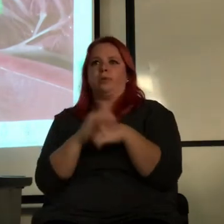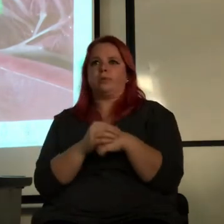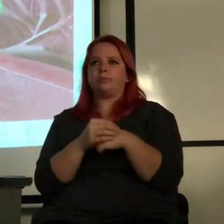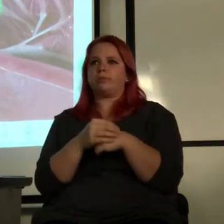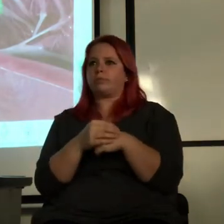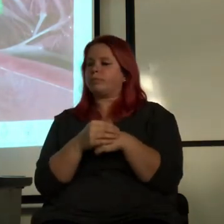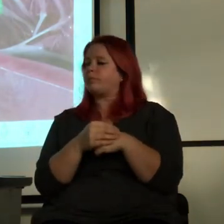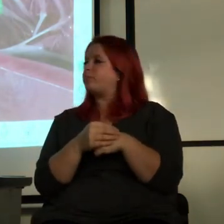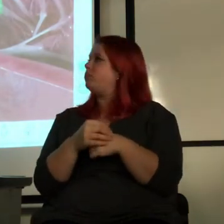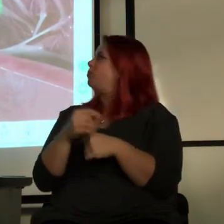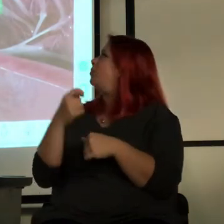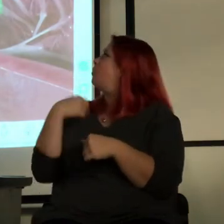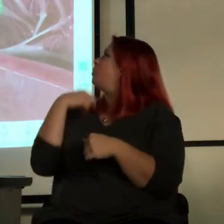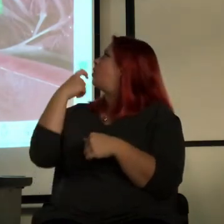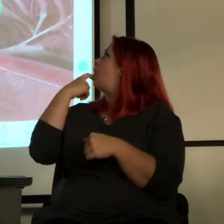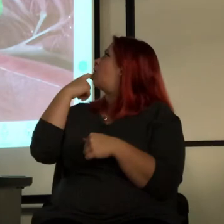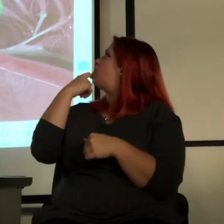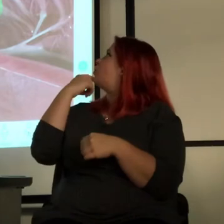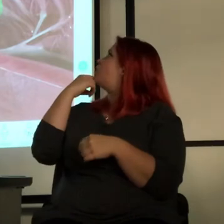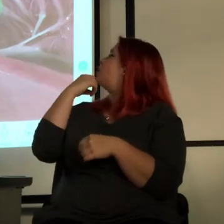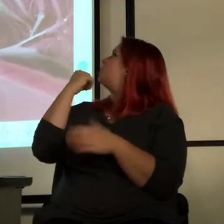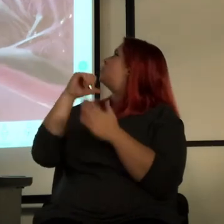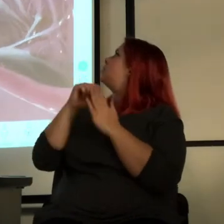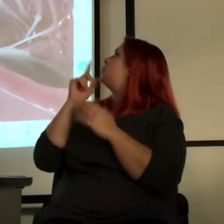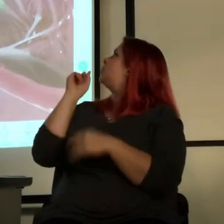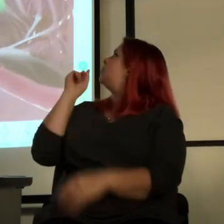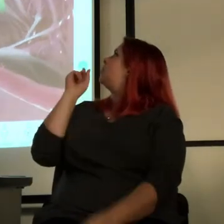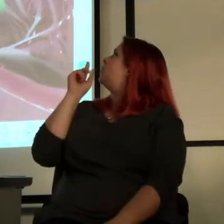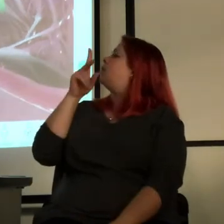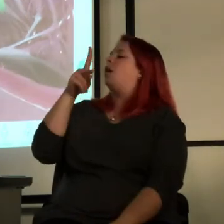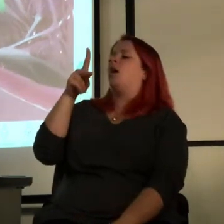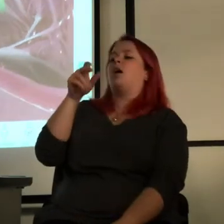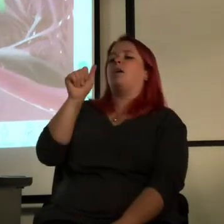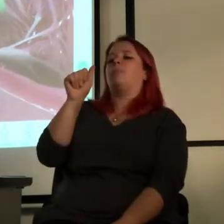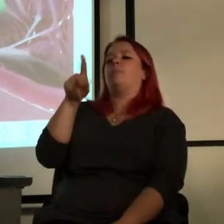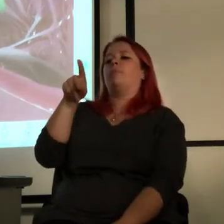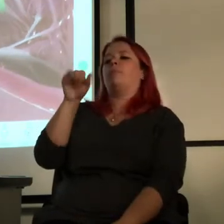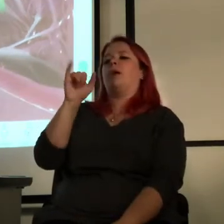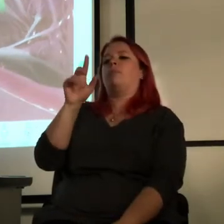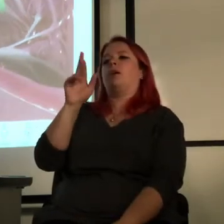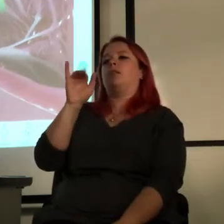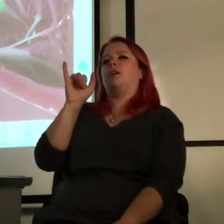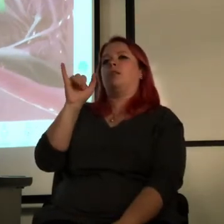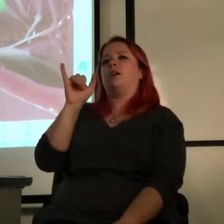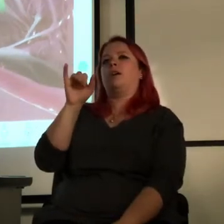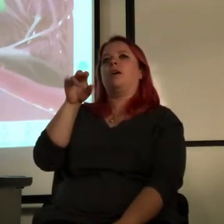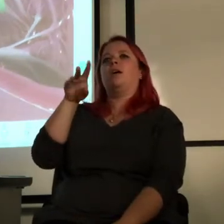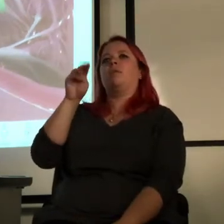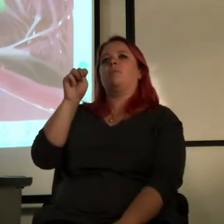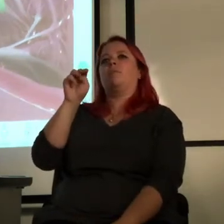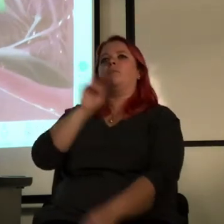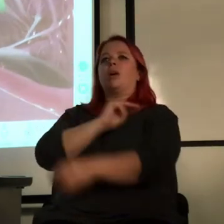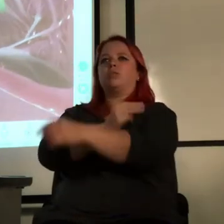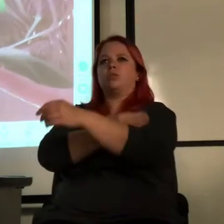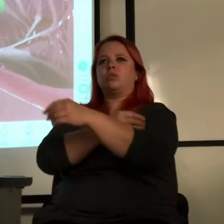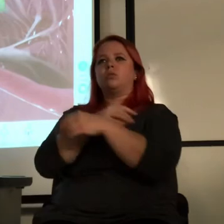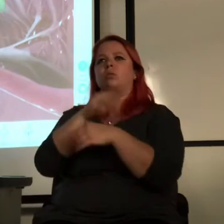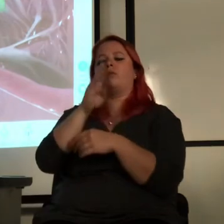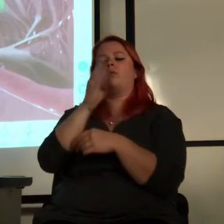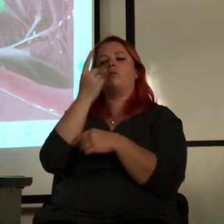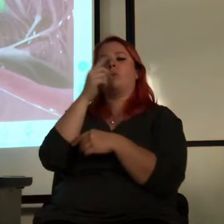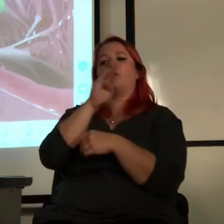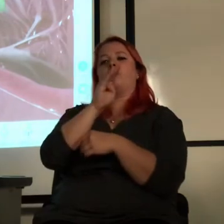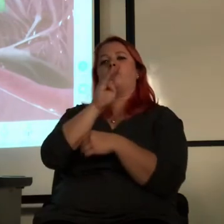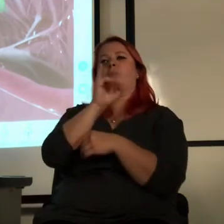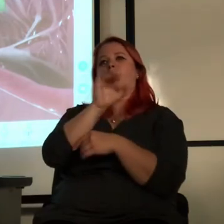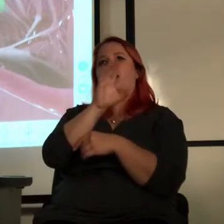So what I just highlighted was called the papillary muscle. So for the bicuspid and the